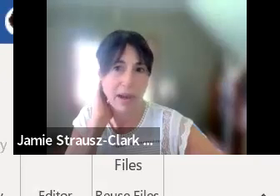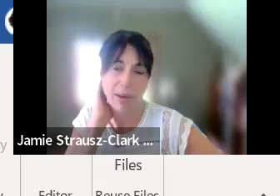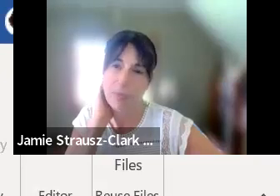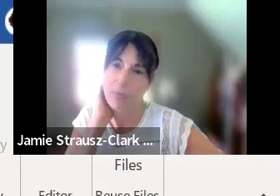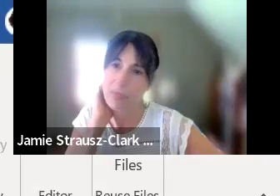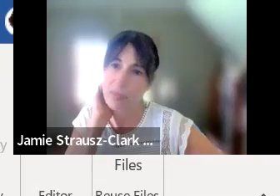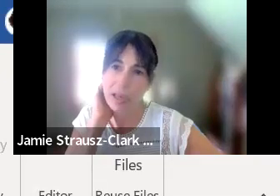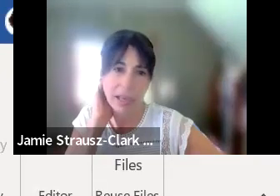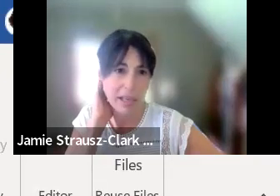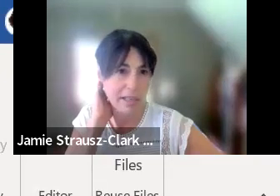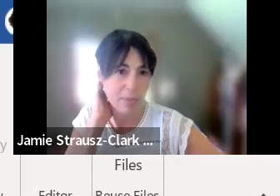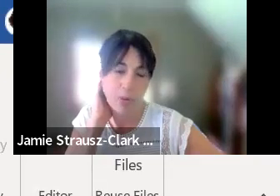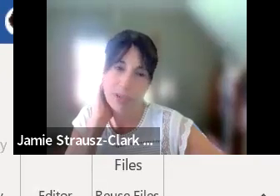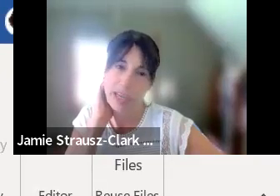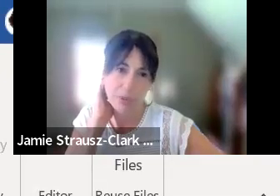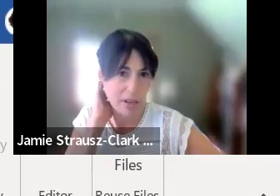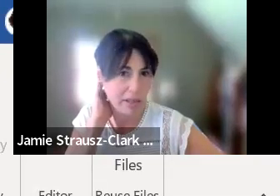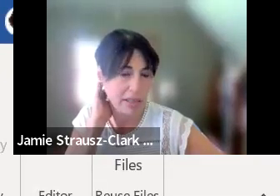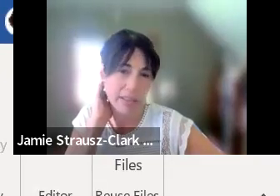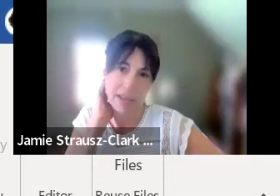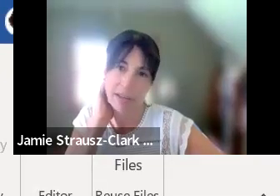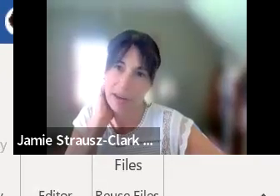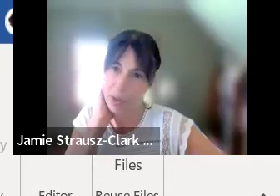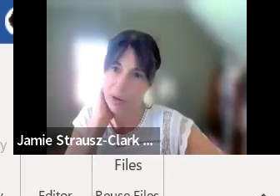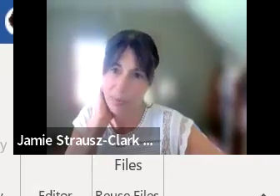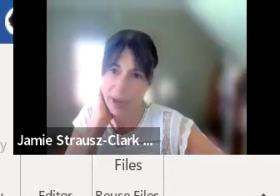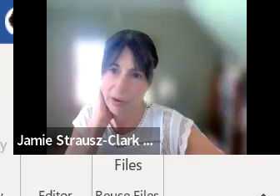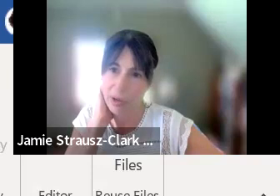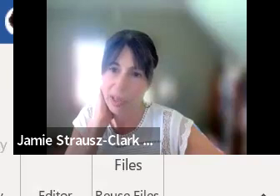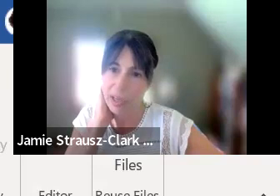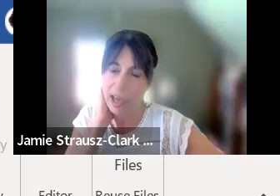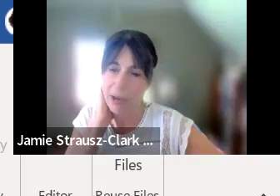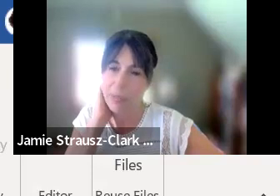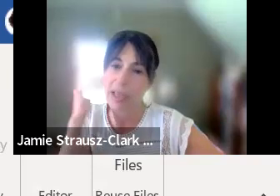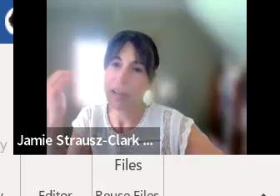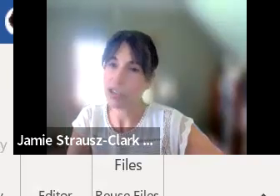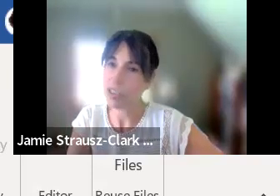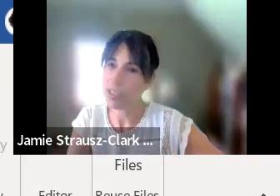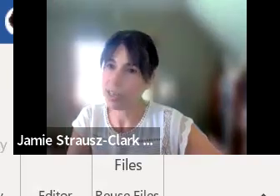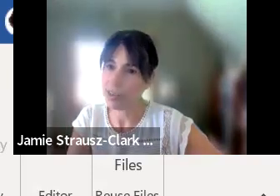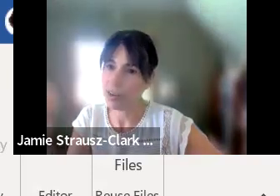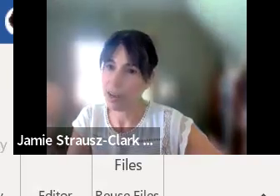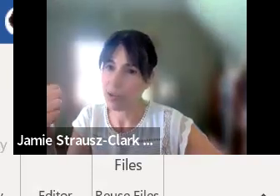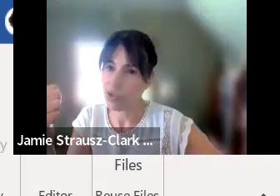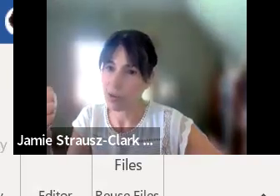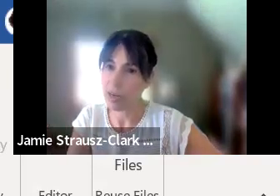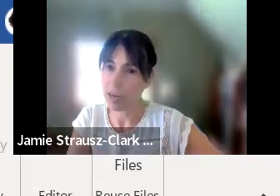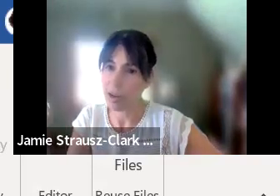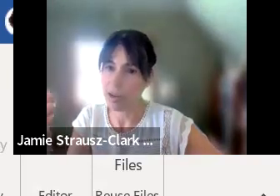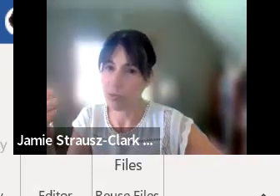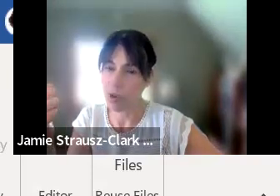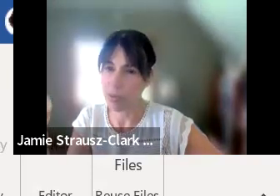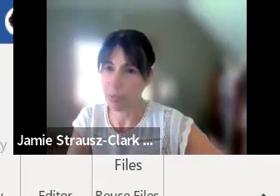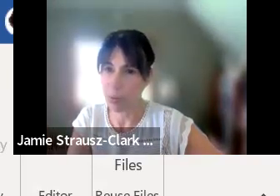think is important to capture. And I think Nicholas got it up here about not just needing